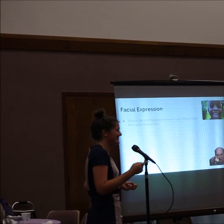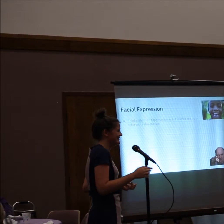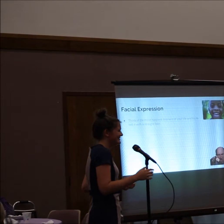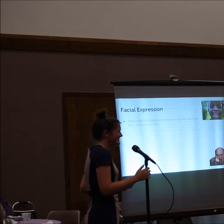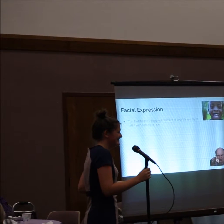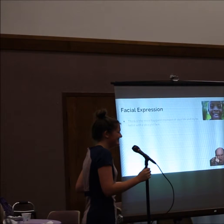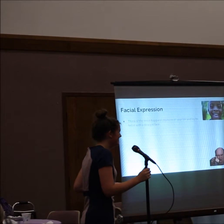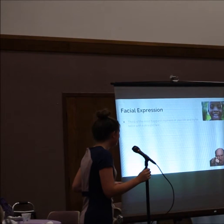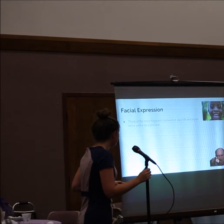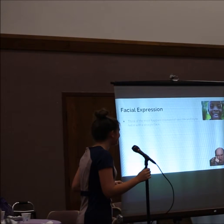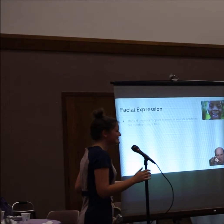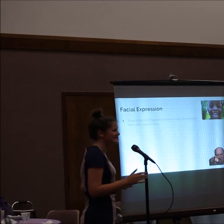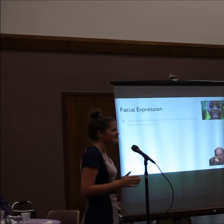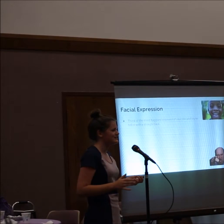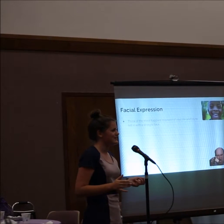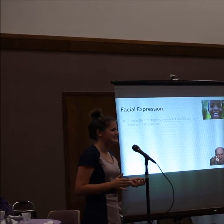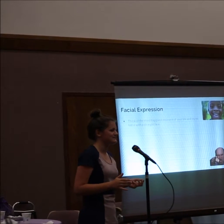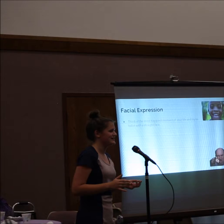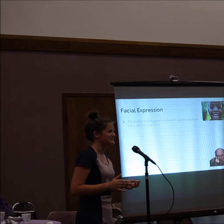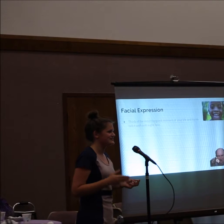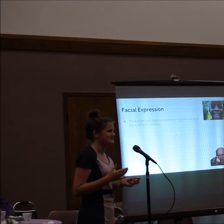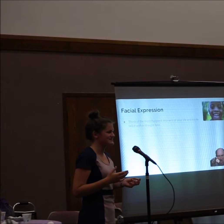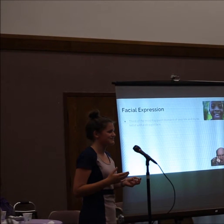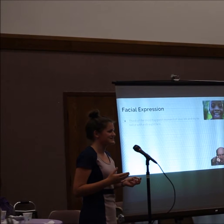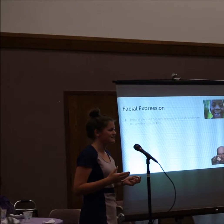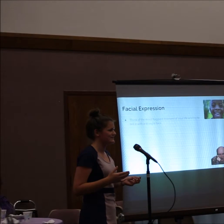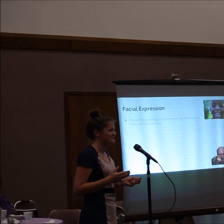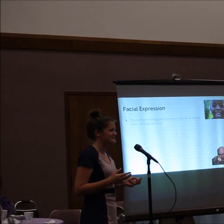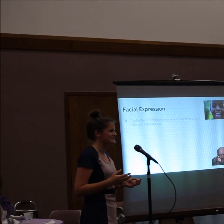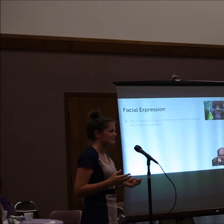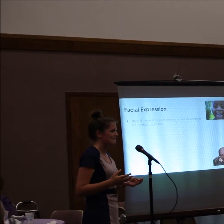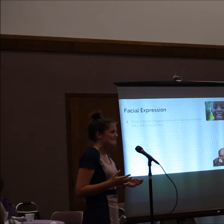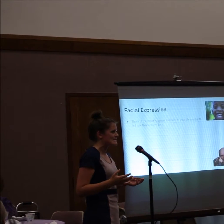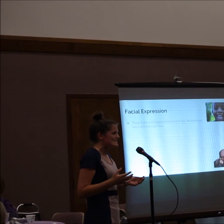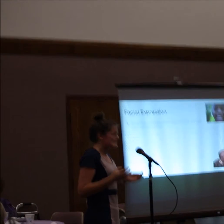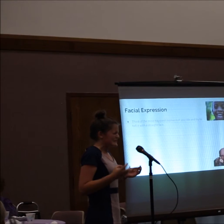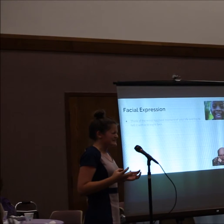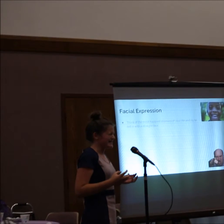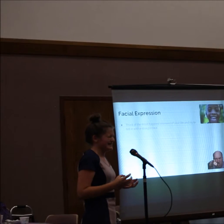now. It's literally impossible. I tried to do this for myself and I was just like, dang it.